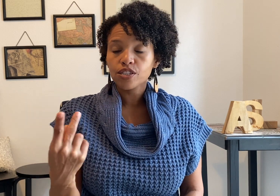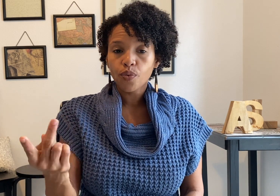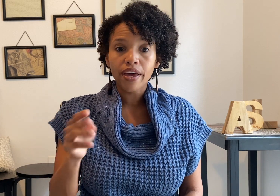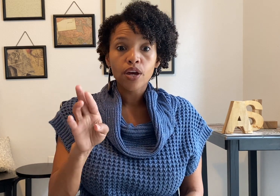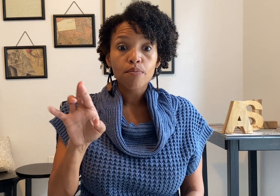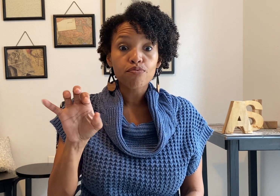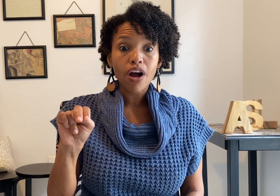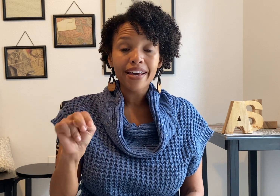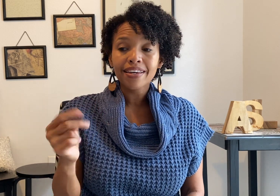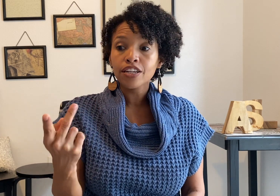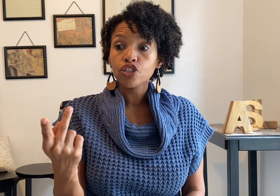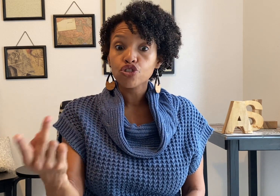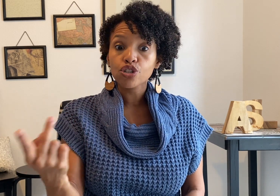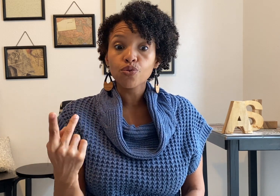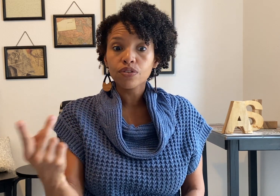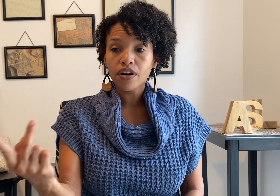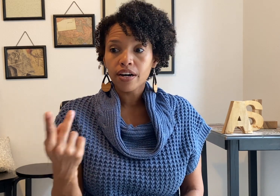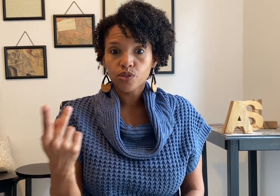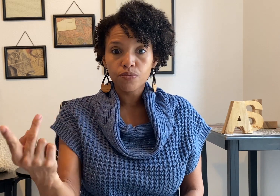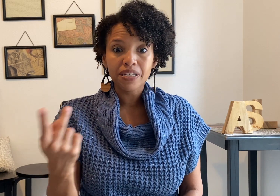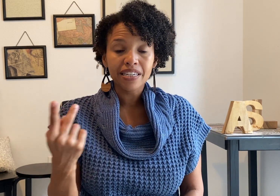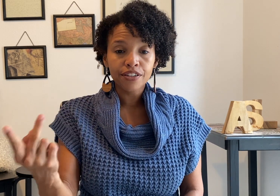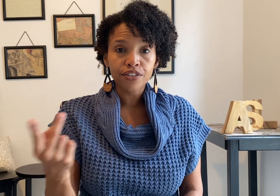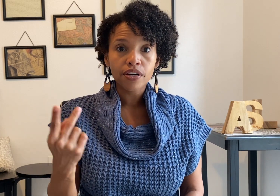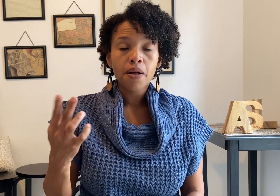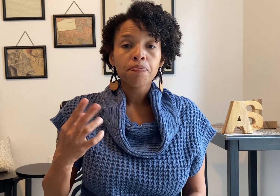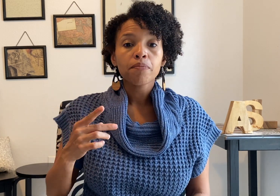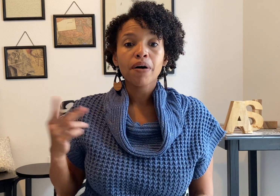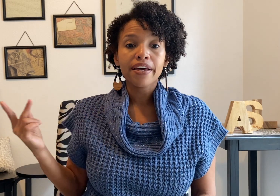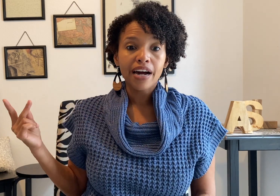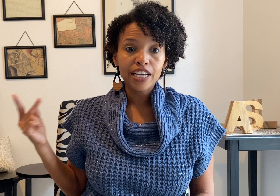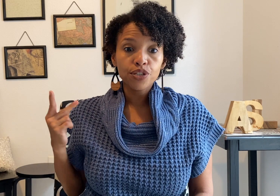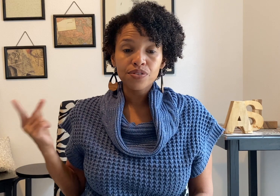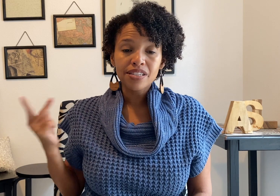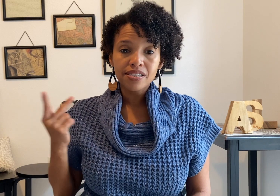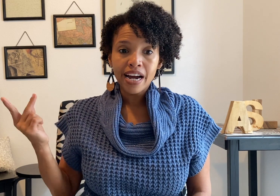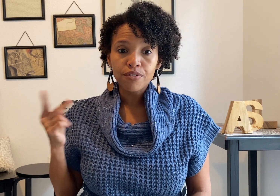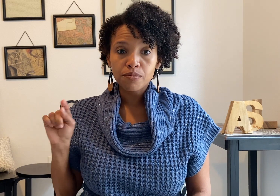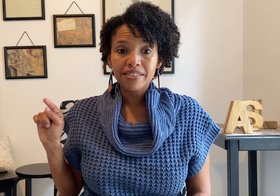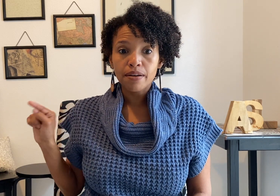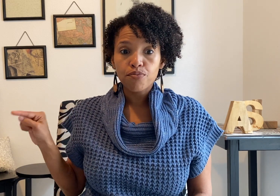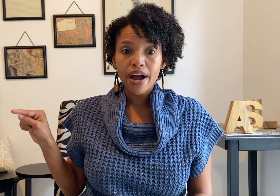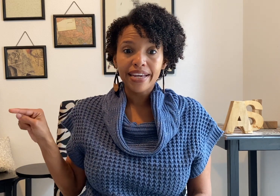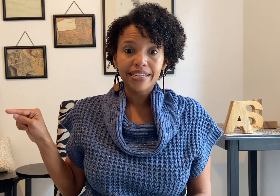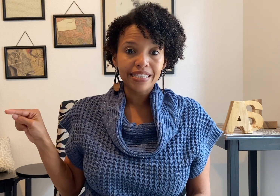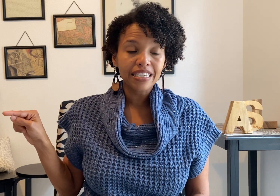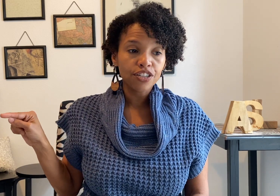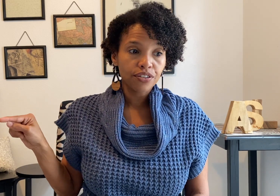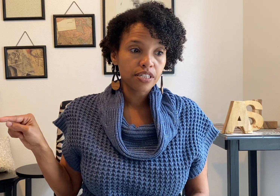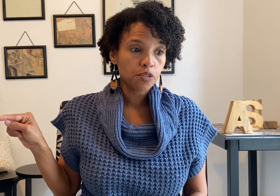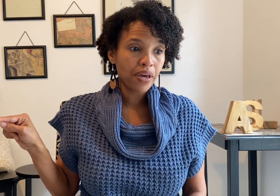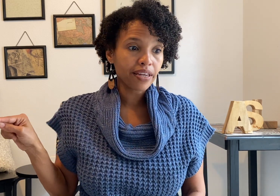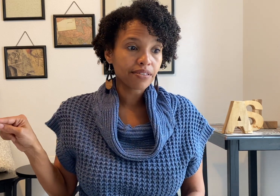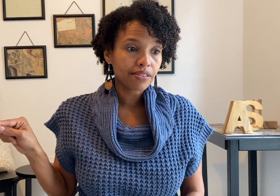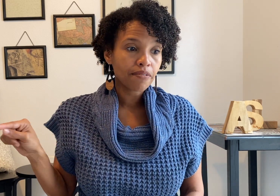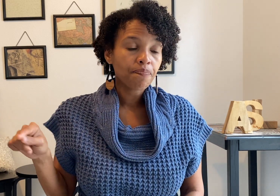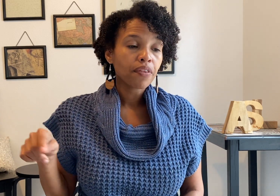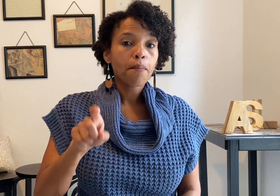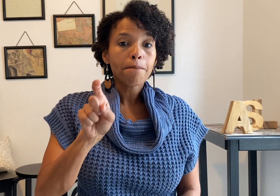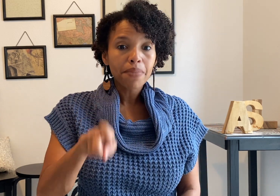way. Brian, two of us would be here, but I use this sign, which means that Brian is here in space.